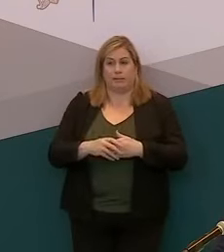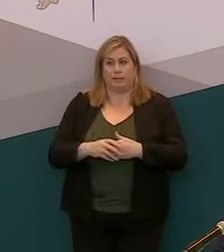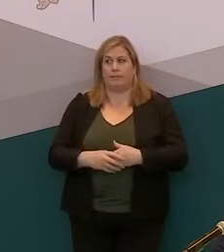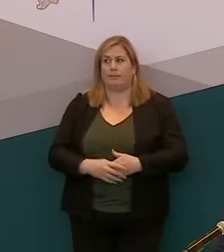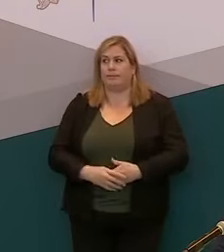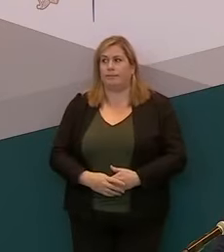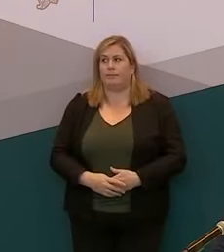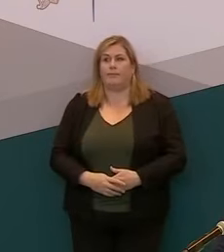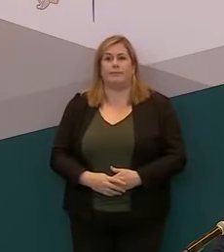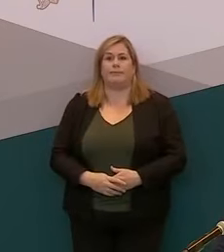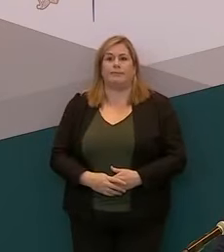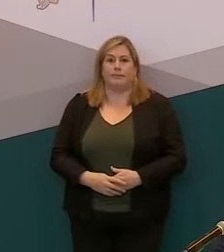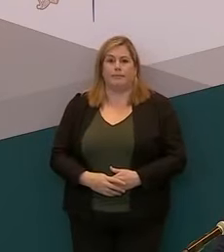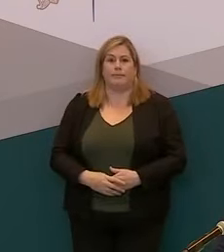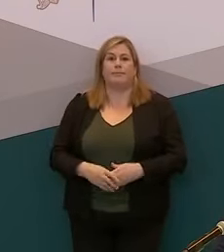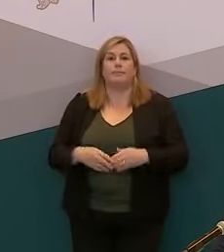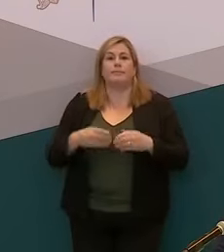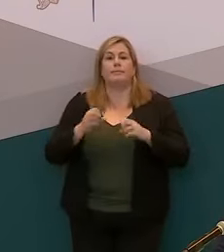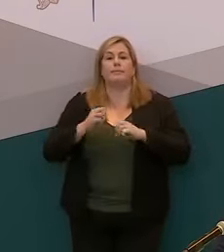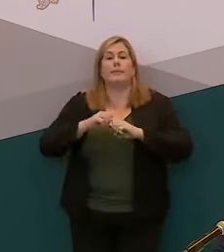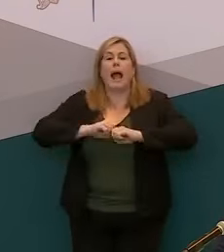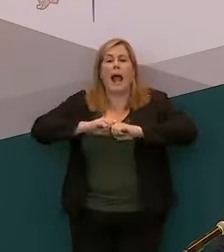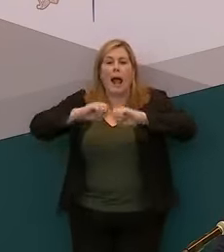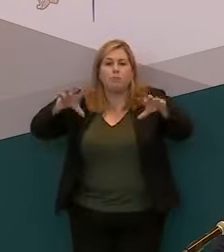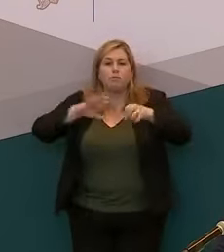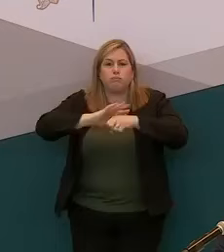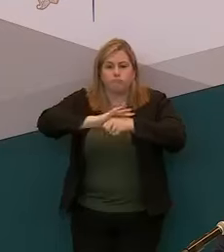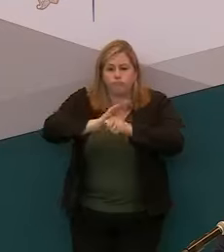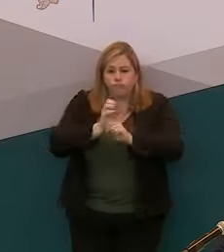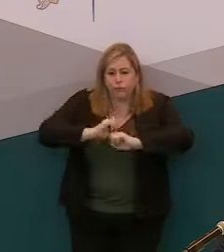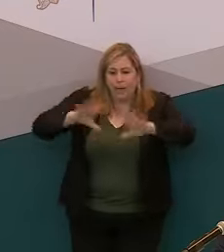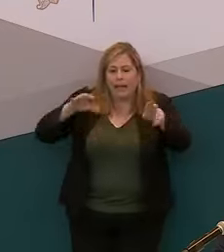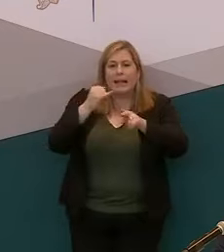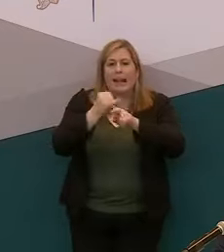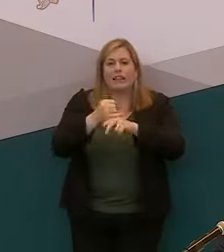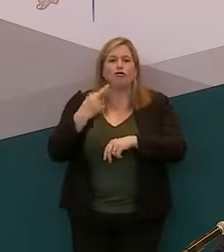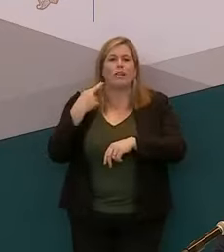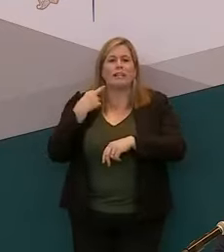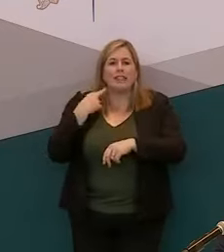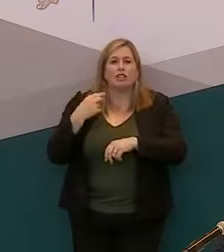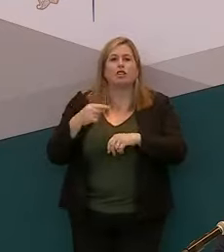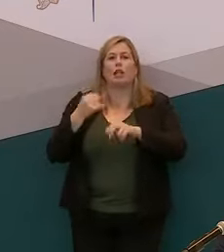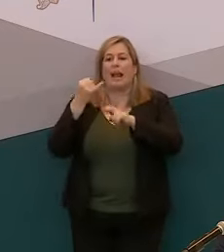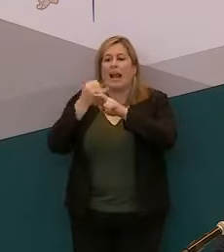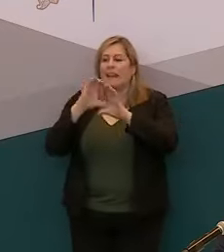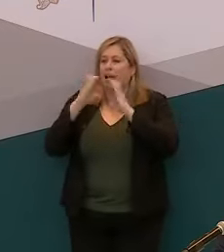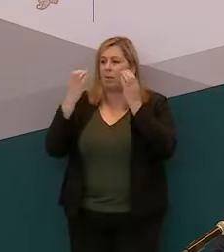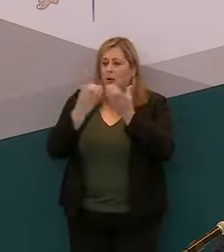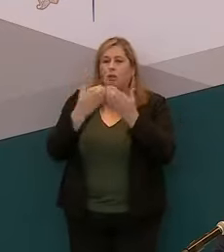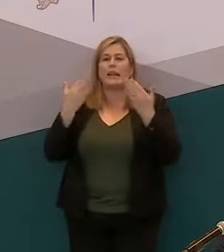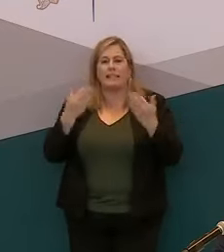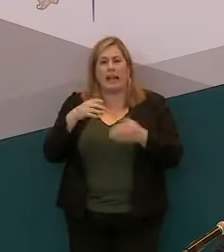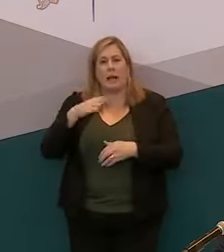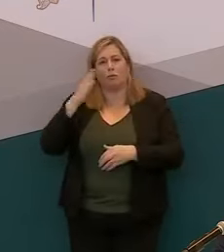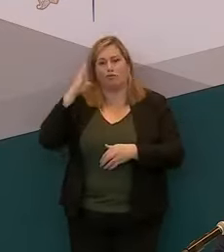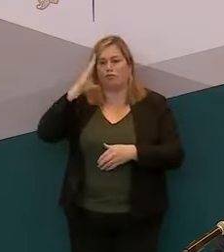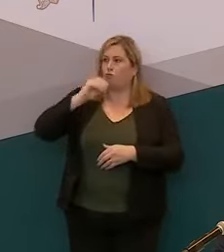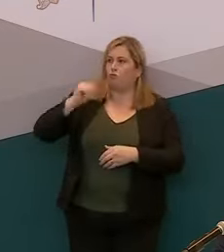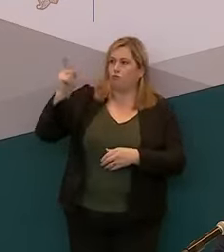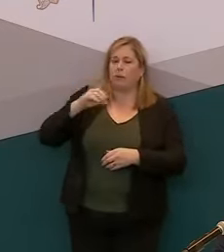In terms of outbreaks in residential settings and in the community, there have now been notified through the HPSC and to